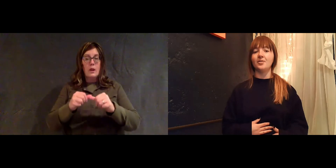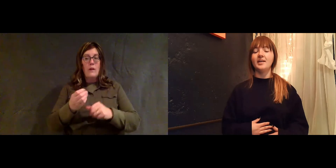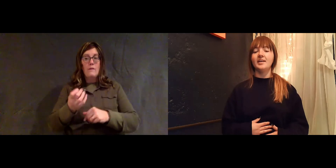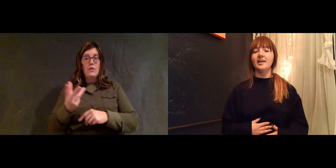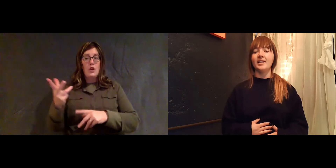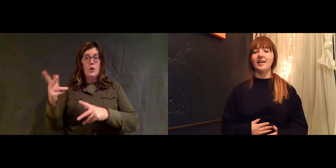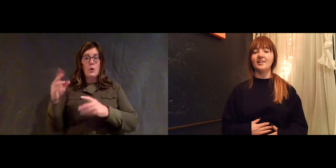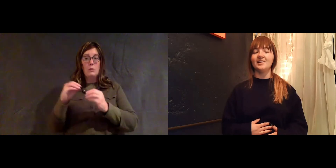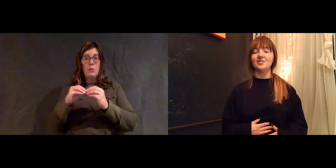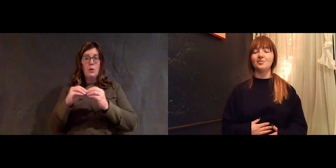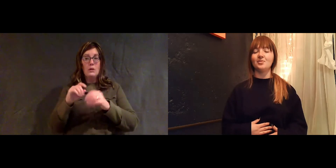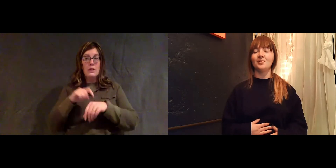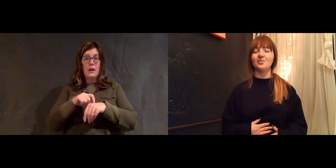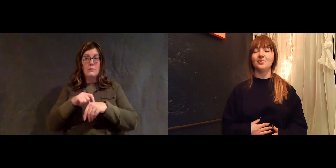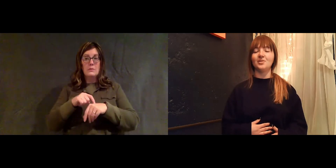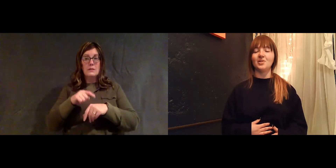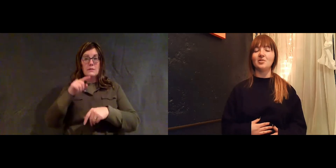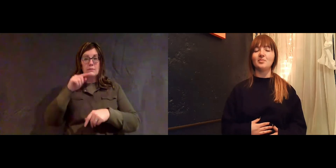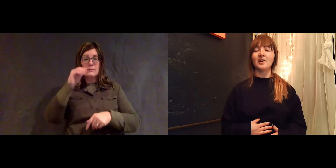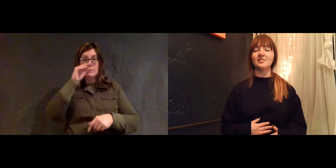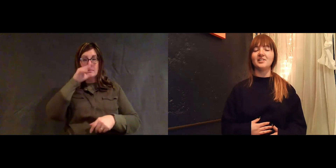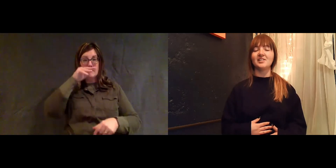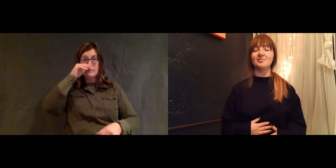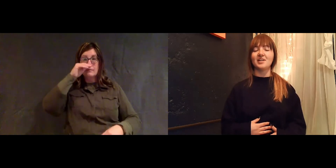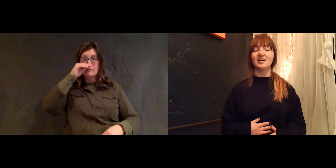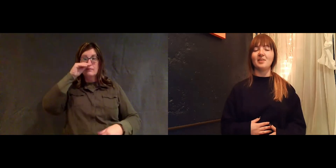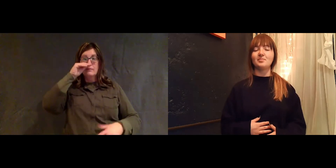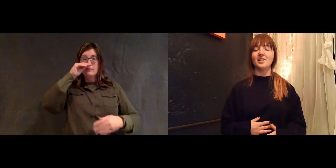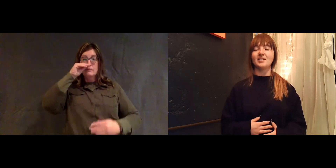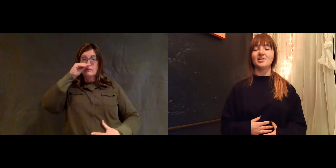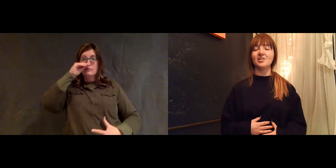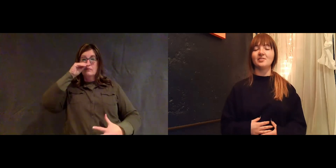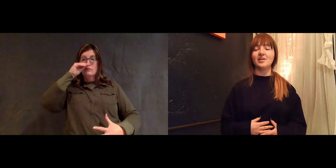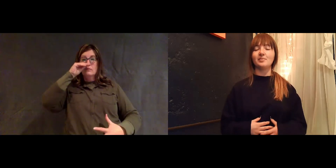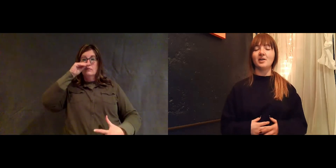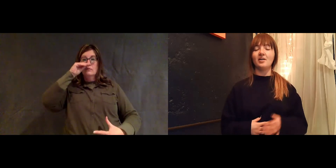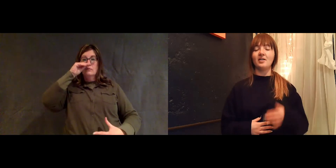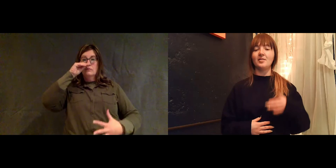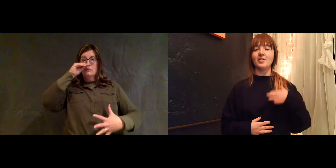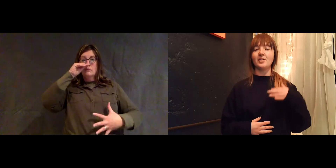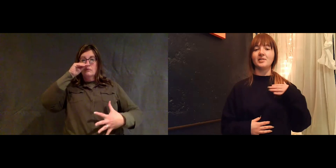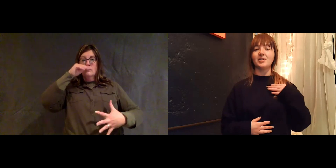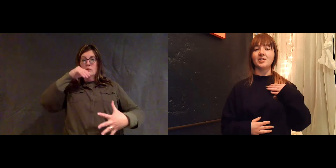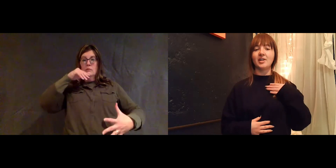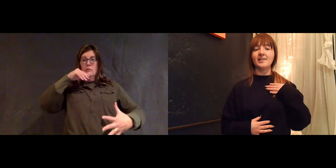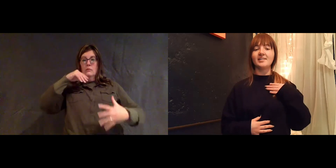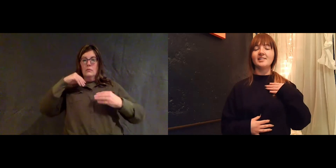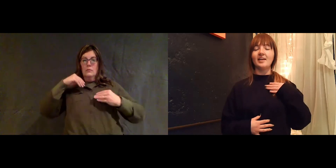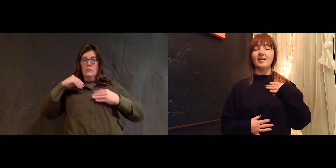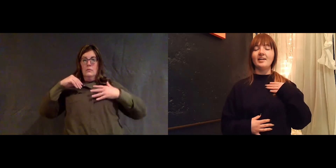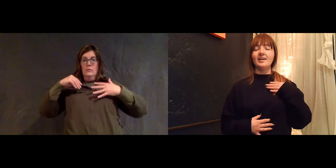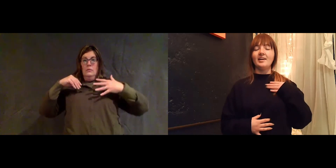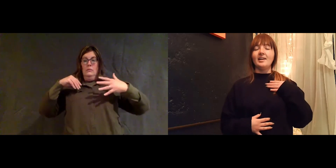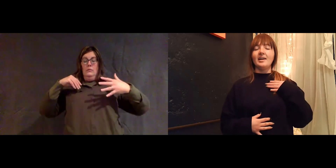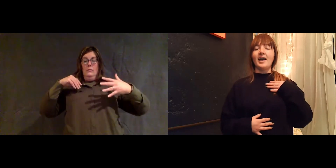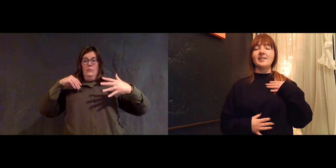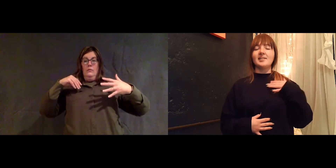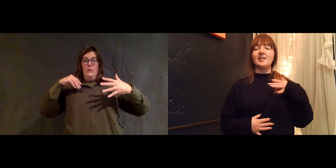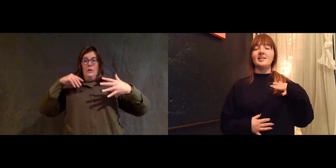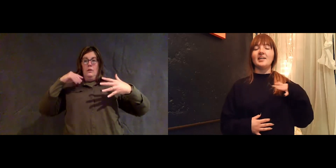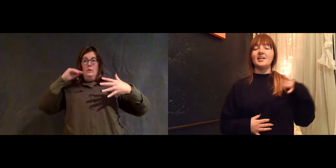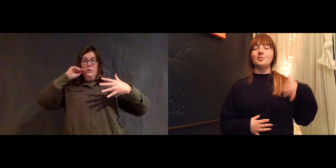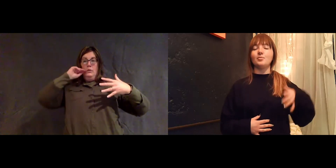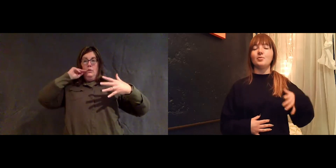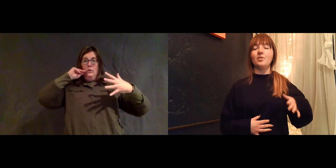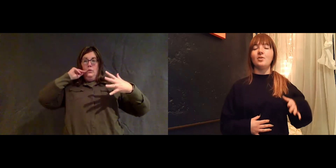So inhaling through the lower part of your stomach, up into your ribs, all the way up into your chest.